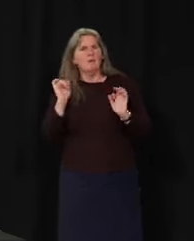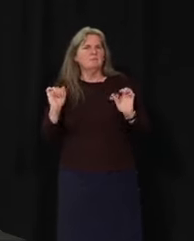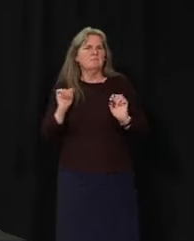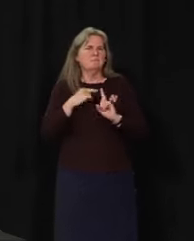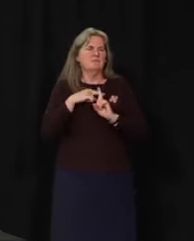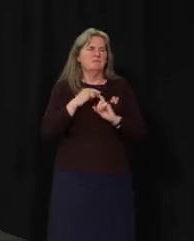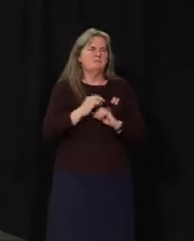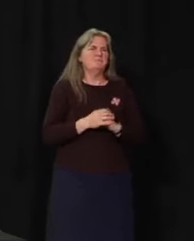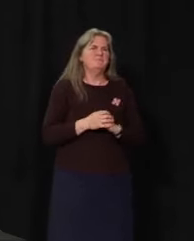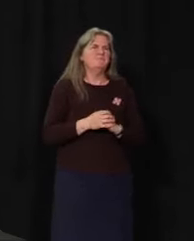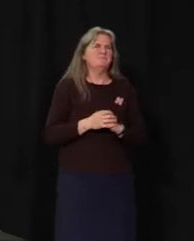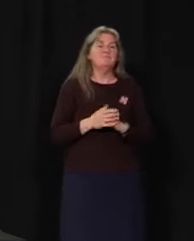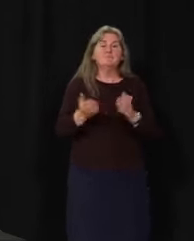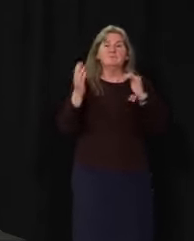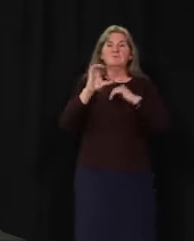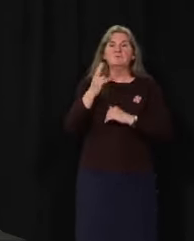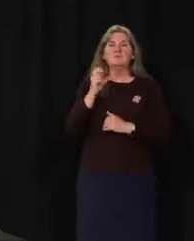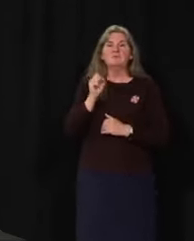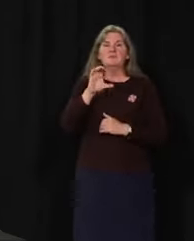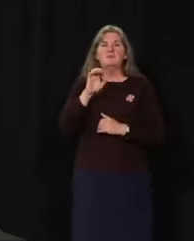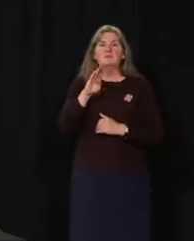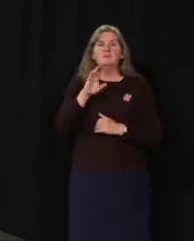Thank you. We'll move now to Chris, CBC.